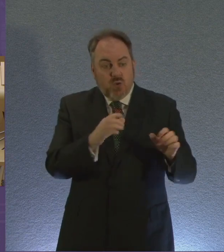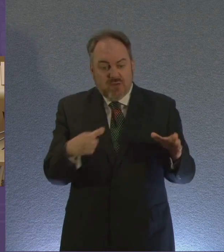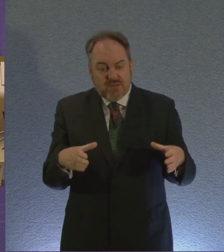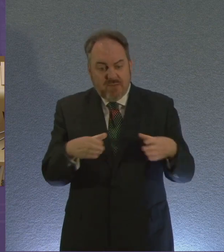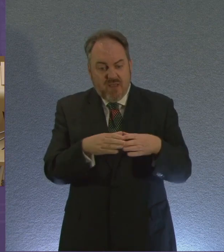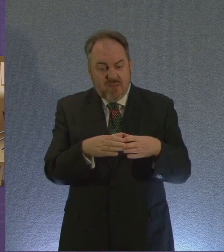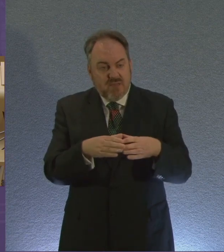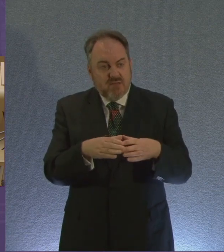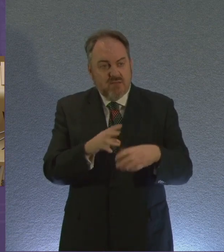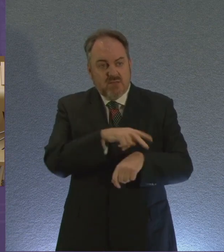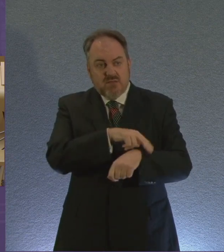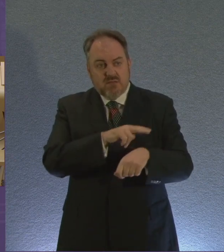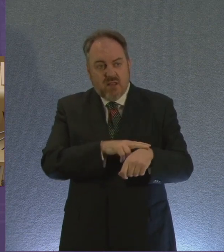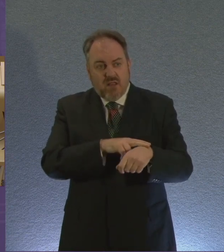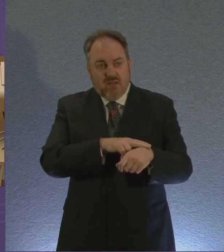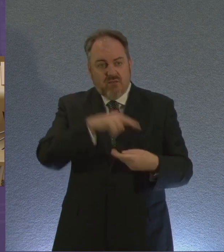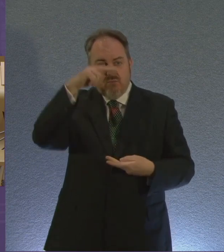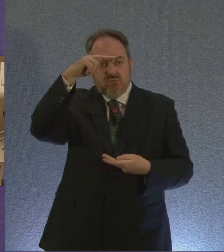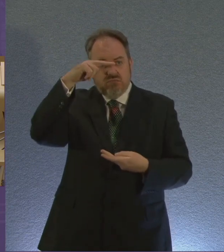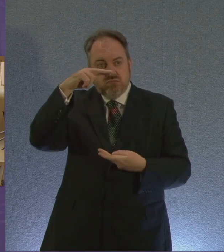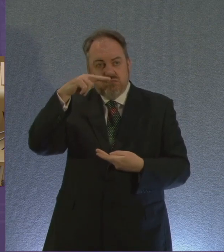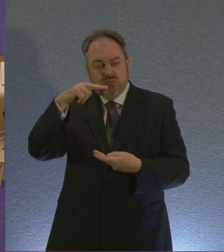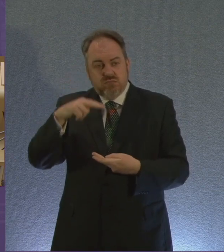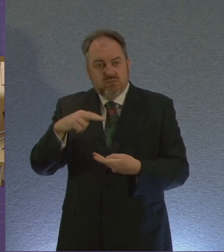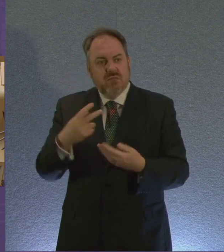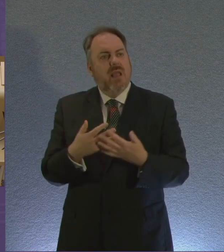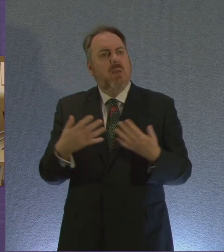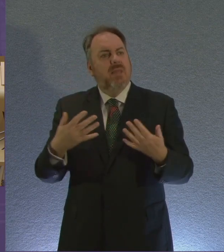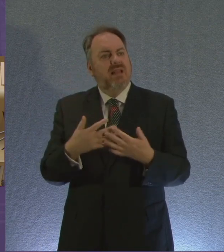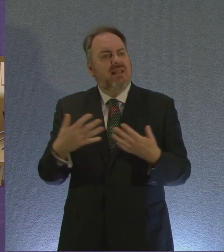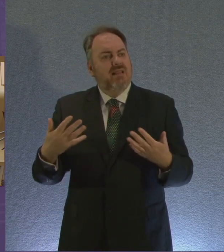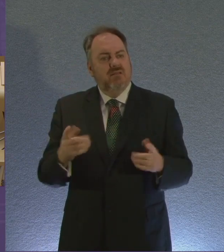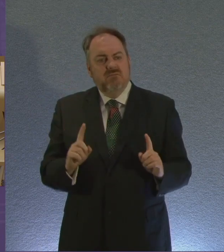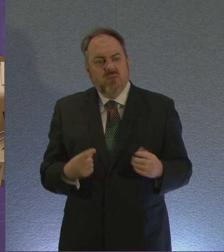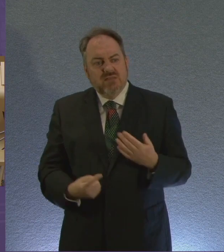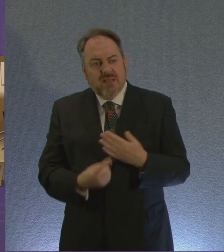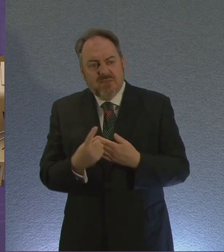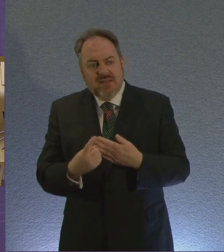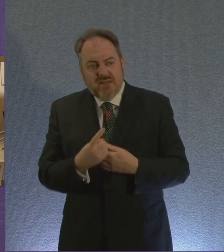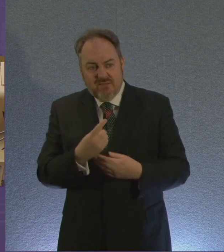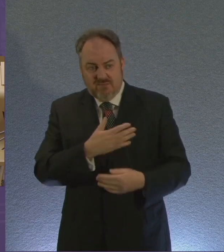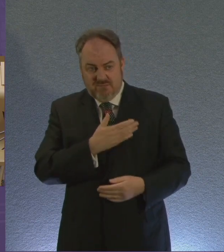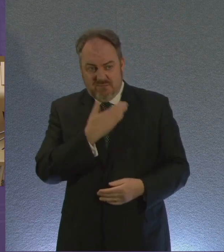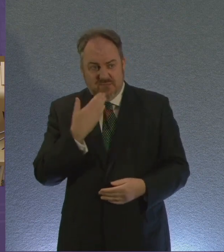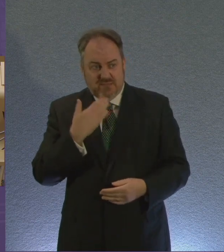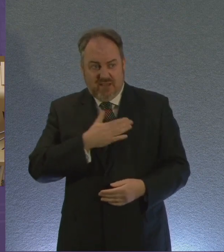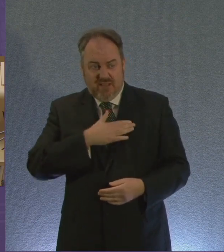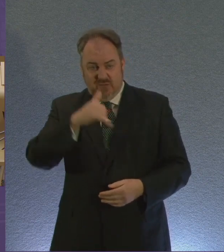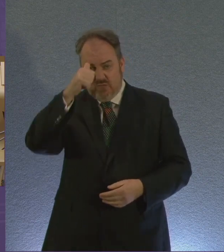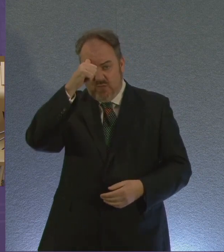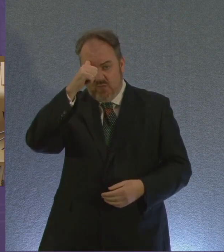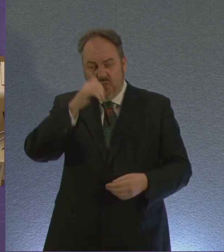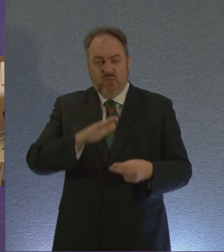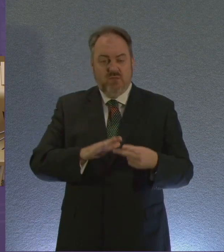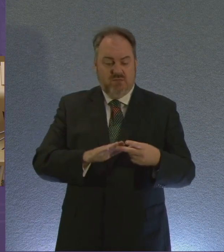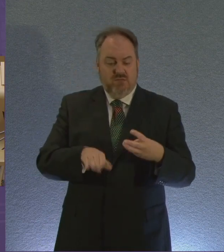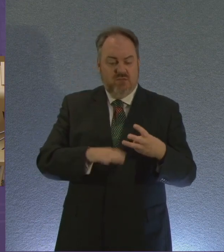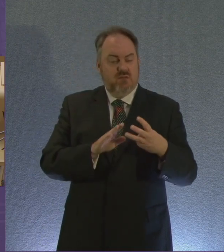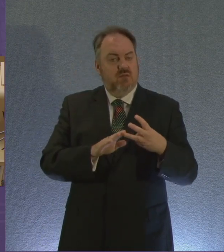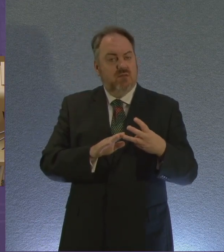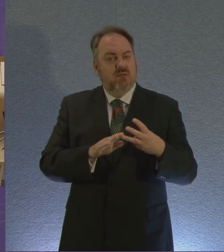department and how they've been affected by the virus, and whether she thinks that benefits such as the